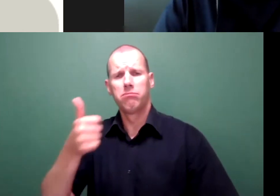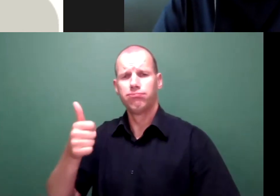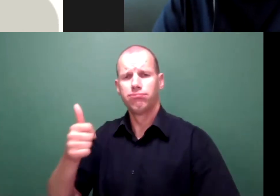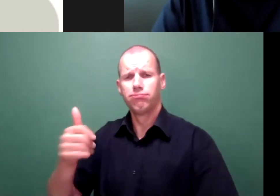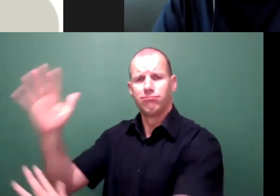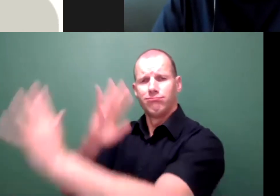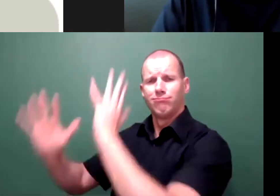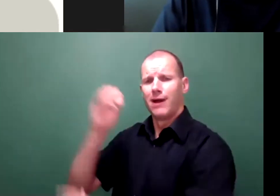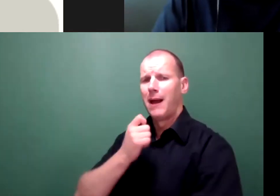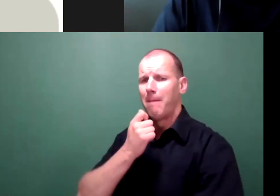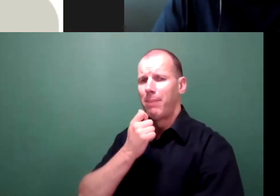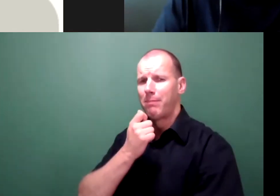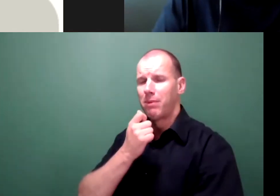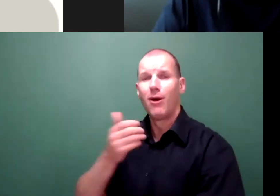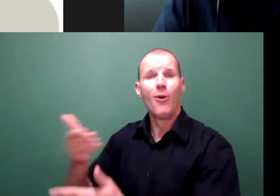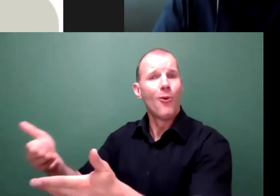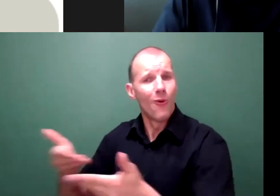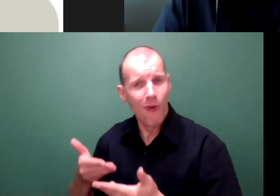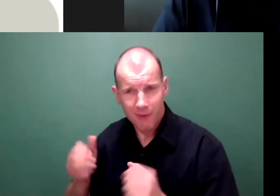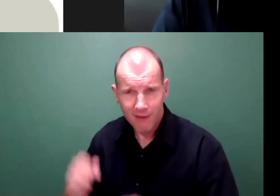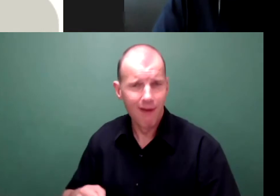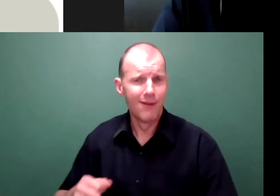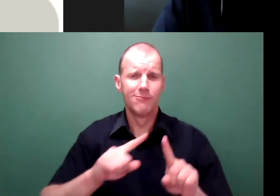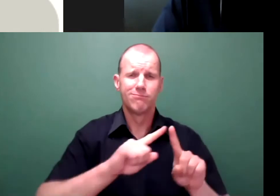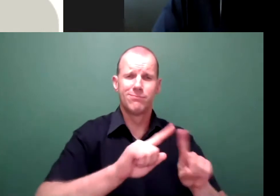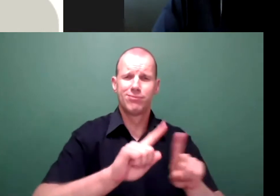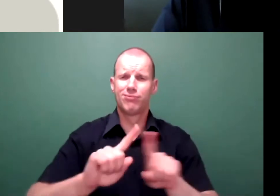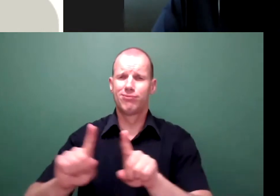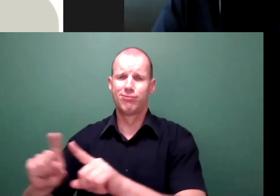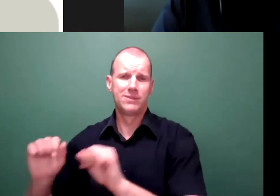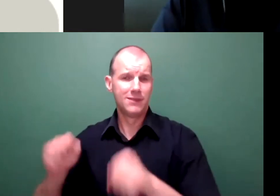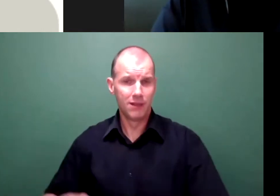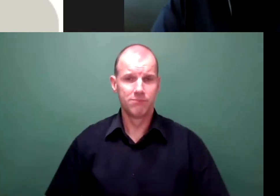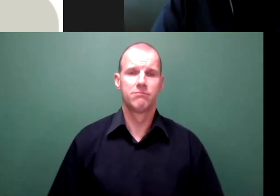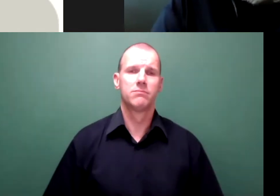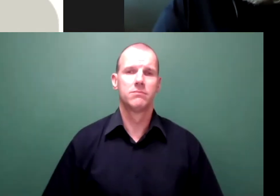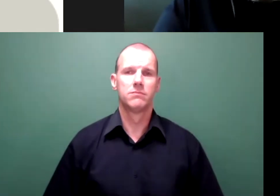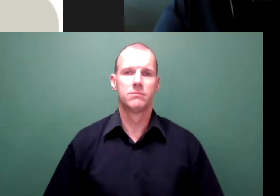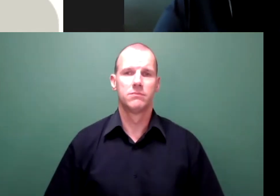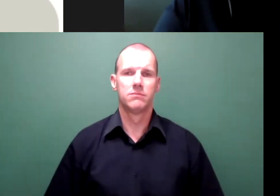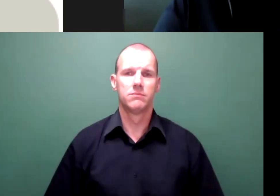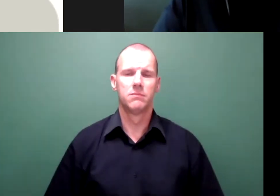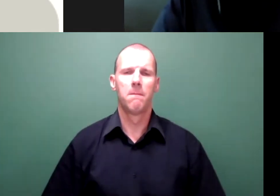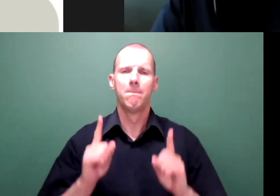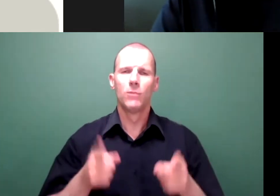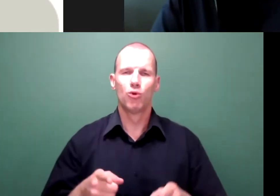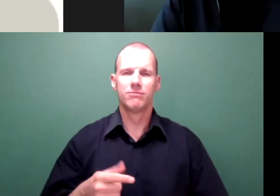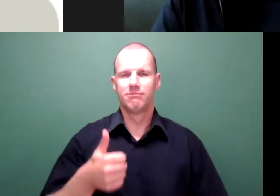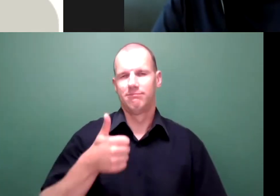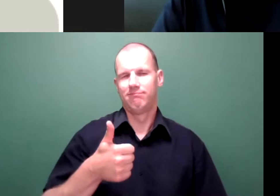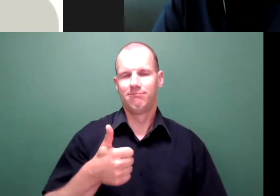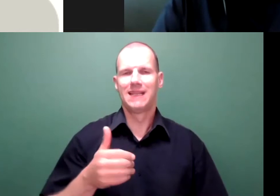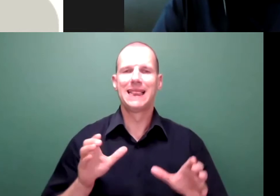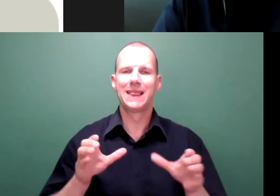the person, maybe it's not only if you have your reception skills that's very good, then you